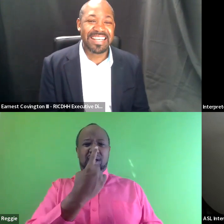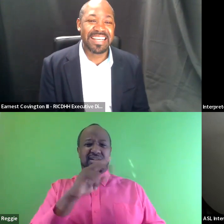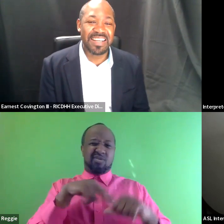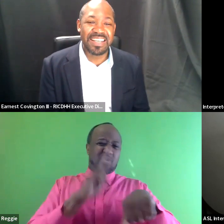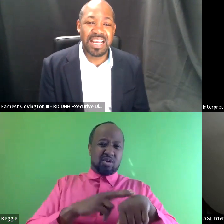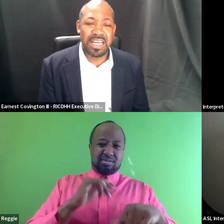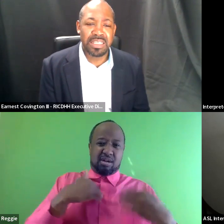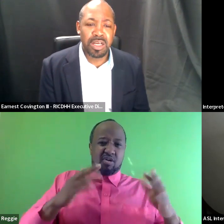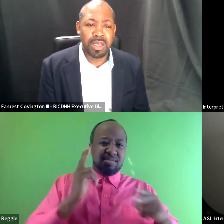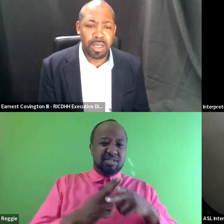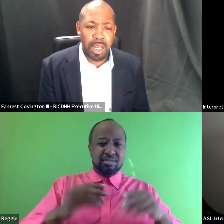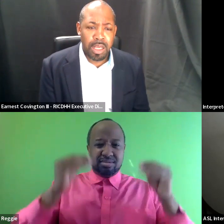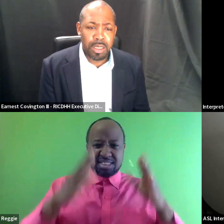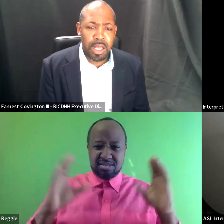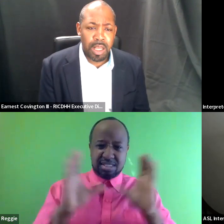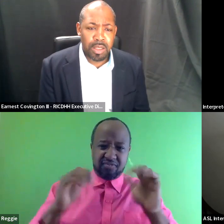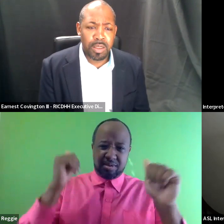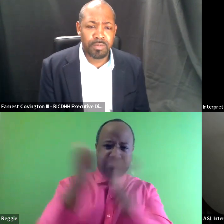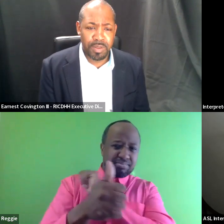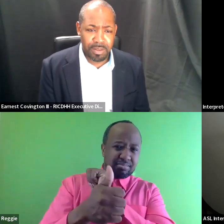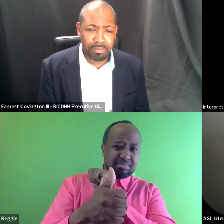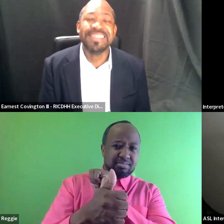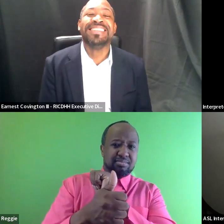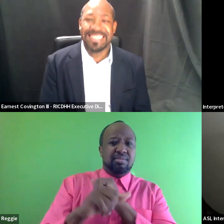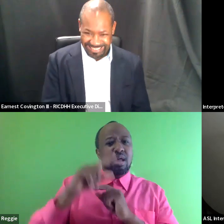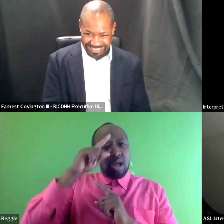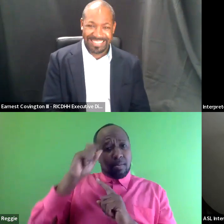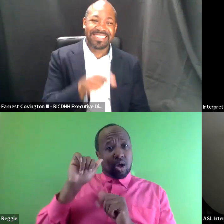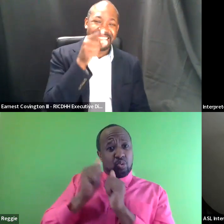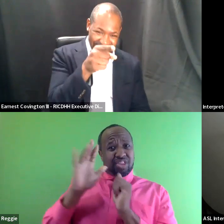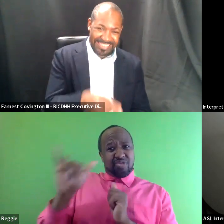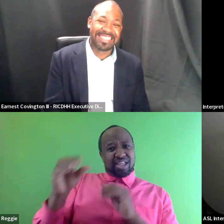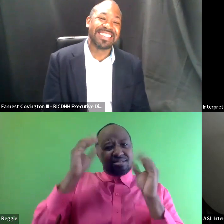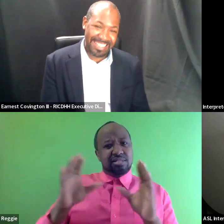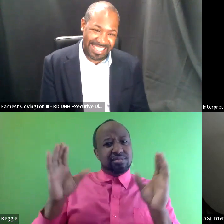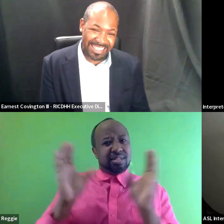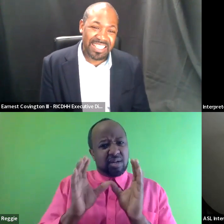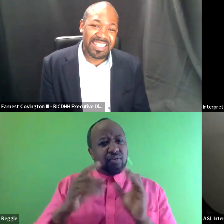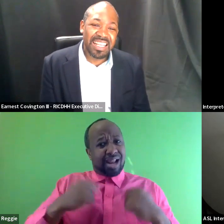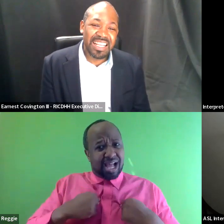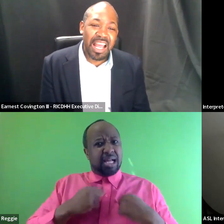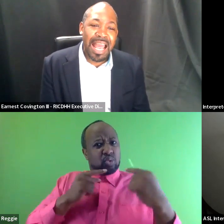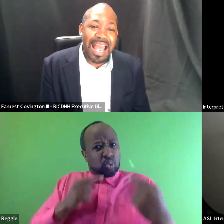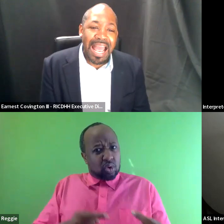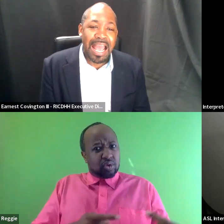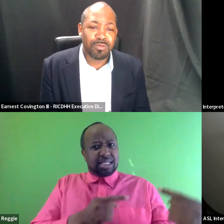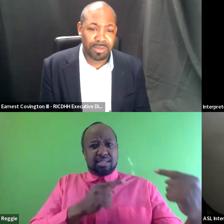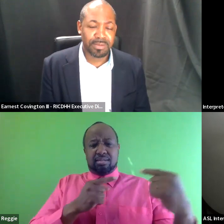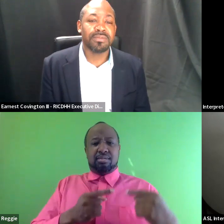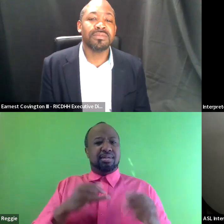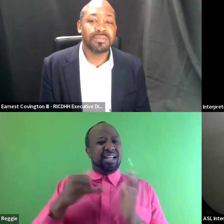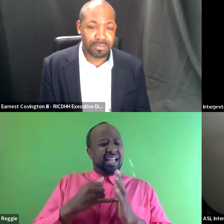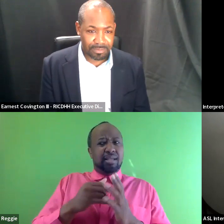Sure. One, of course, I've already mentioned is getting certified and passing. Without that